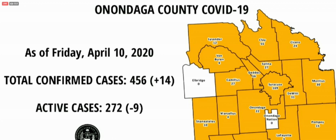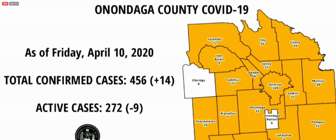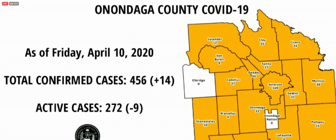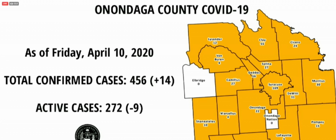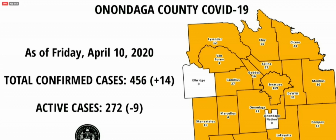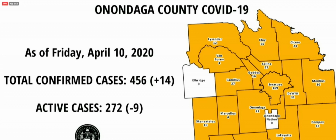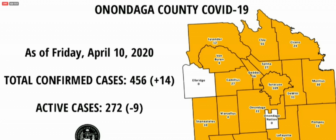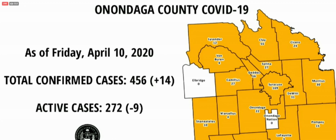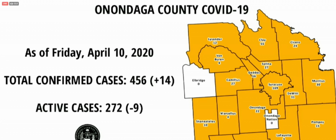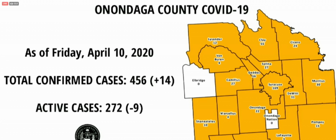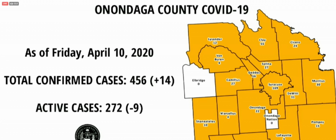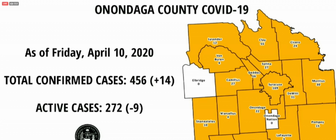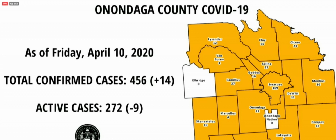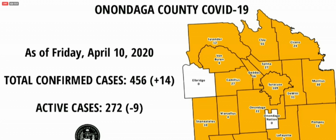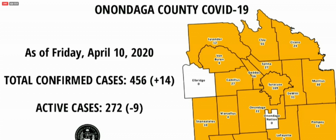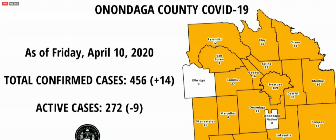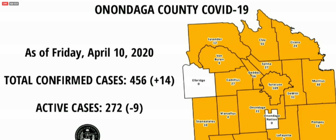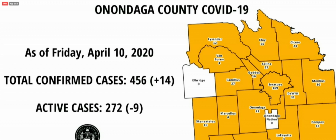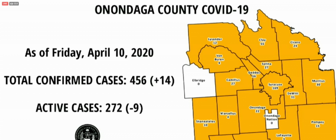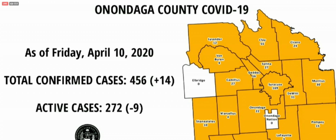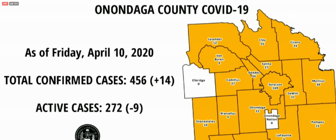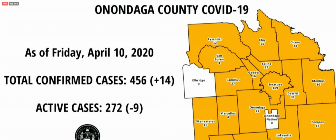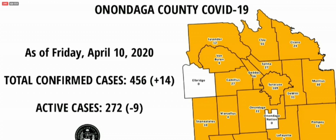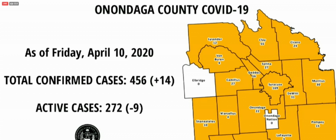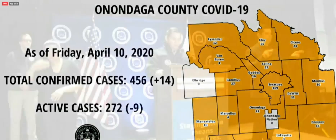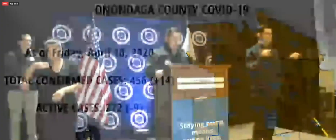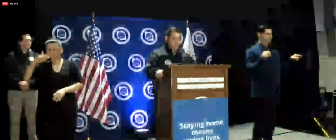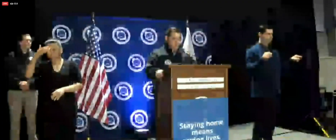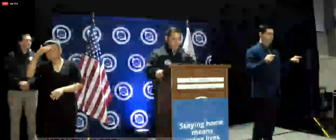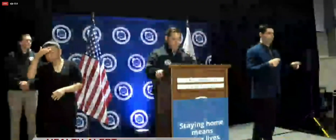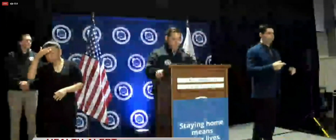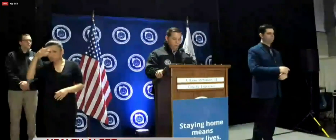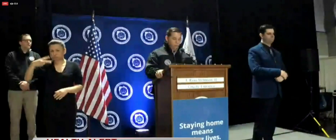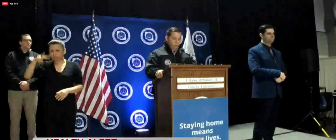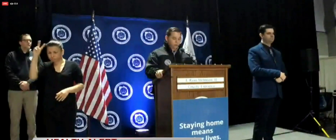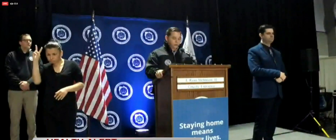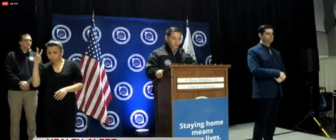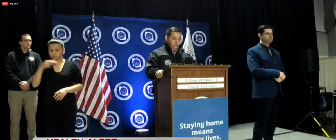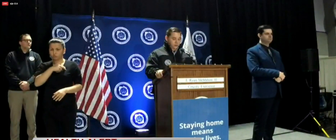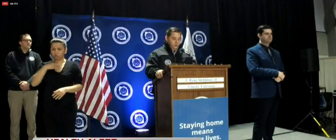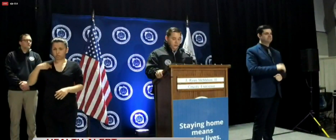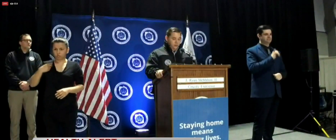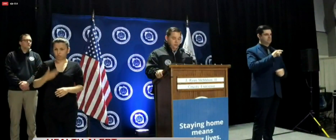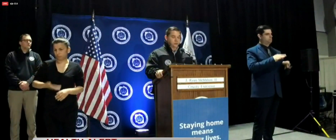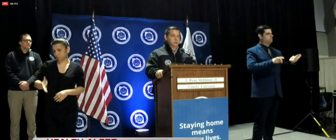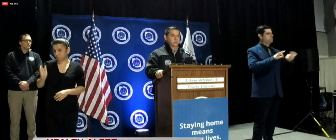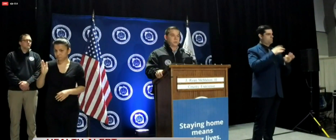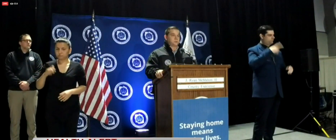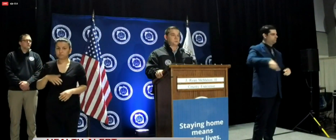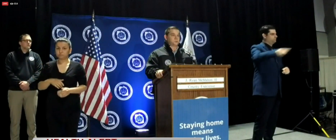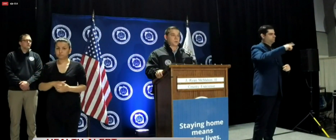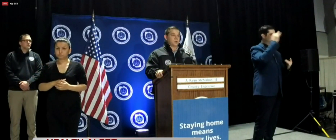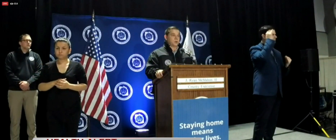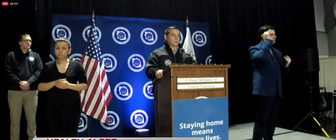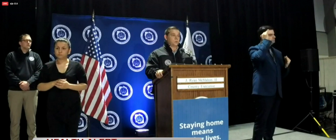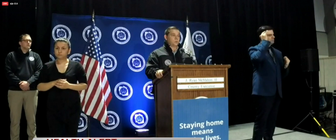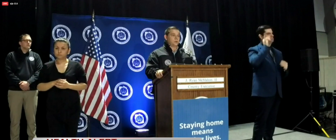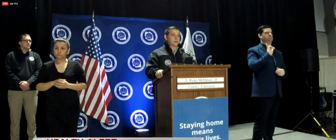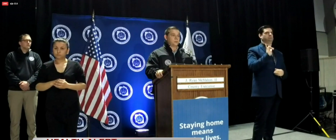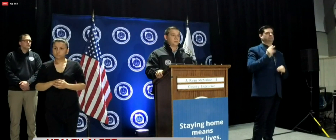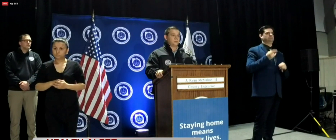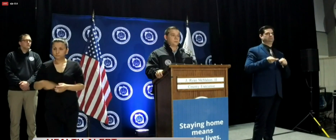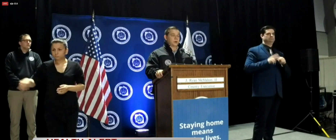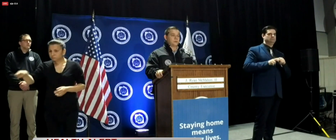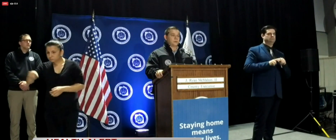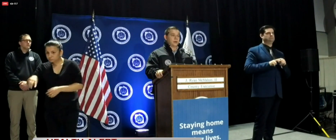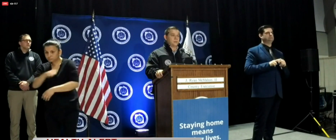so those are important data points to think about. But more importantly, these are people. We need